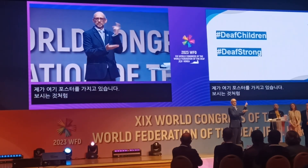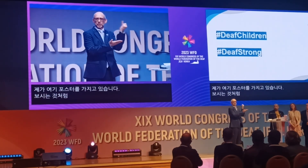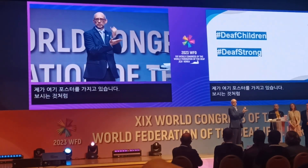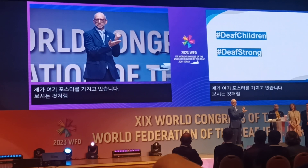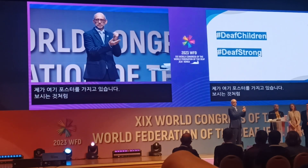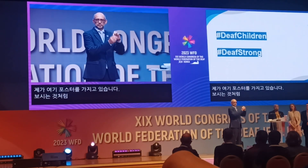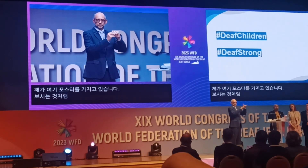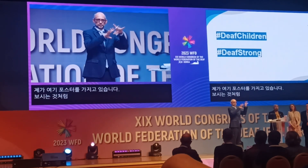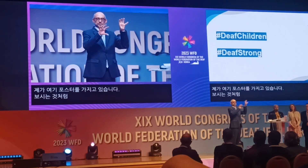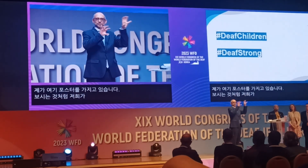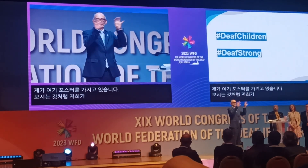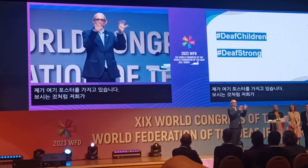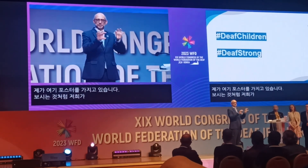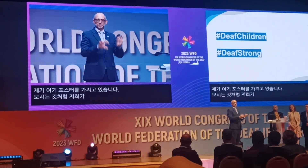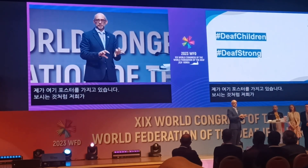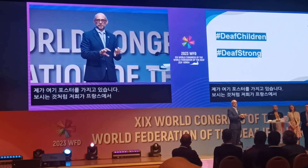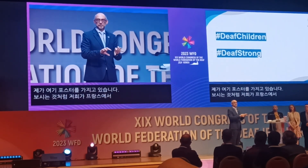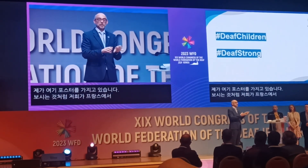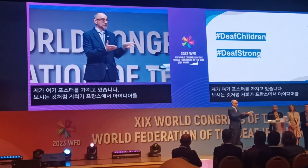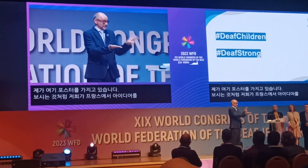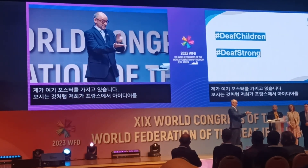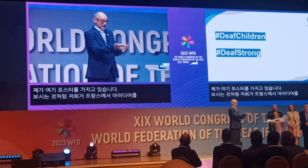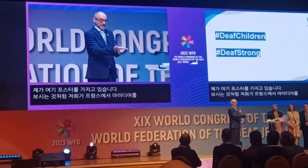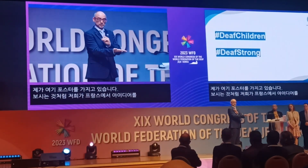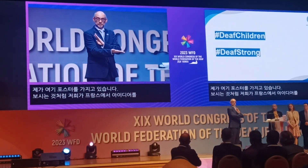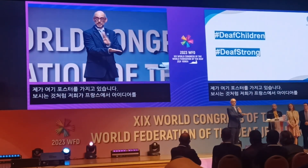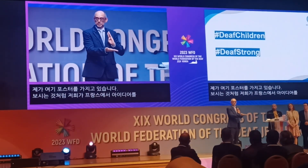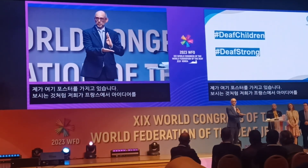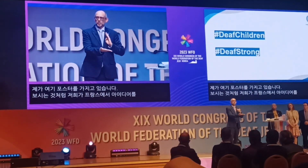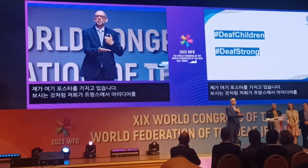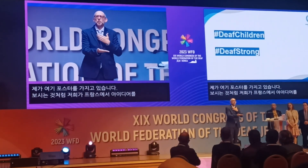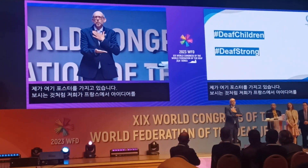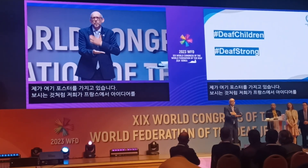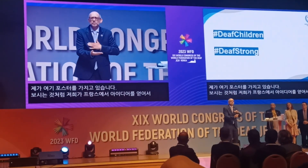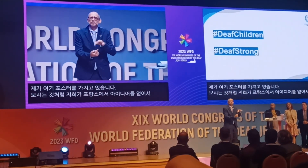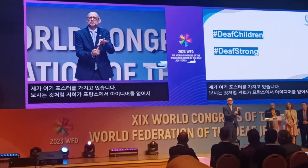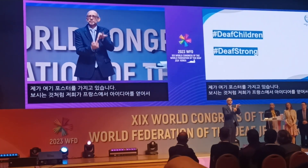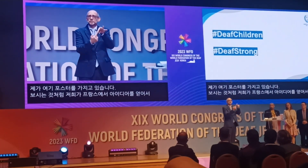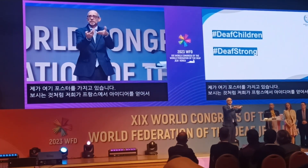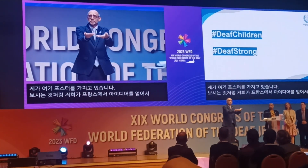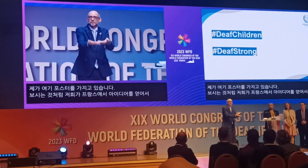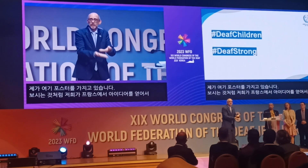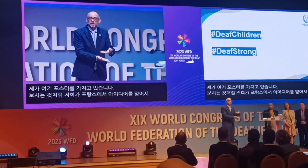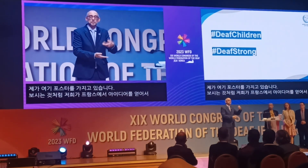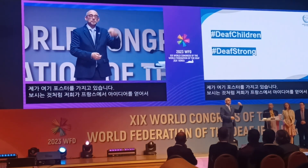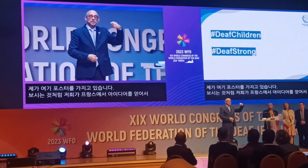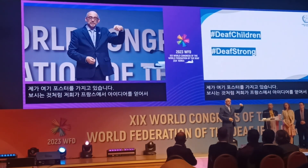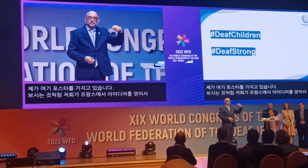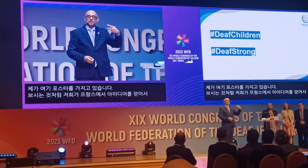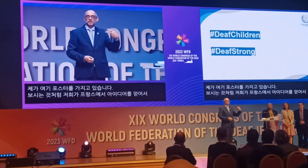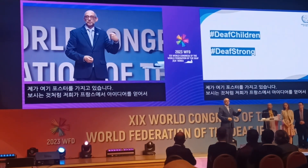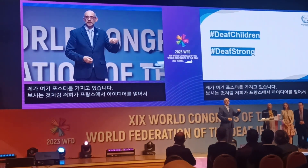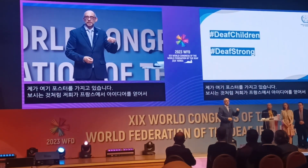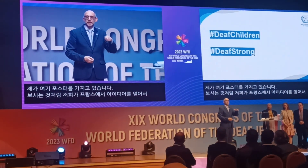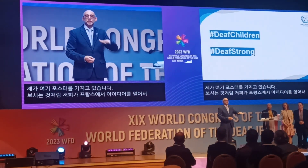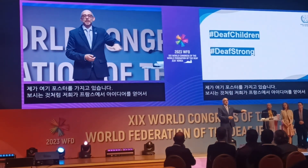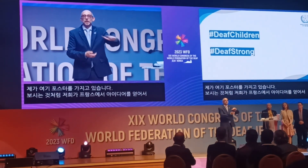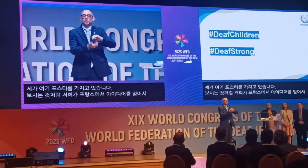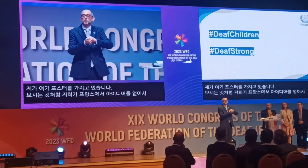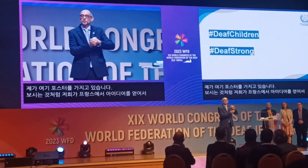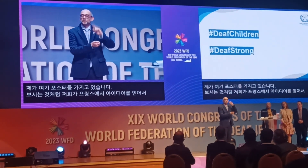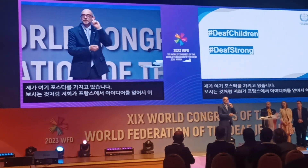General Assembly. We'd like to thank the French deaf artist who prepared this poster for us. We have signed